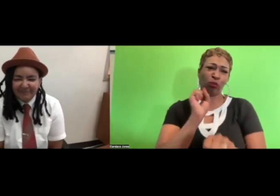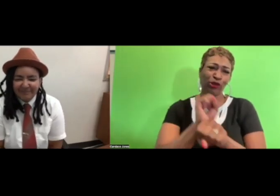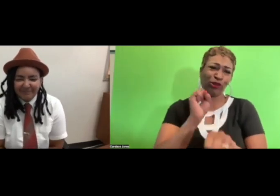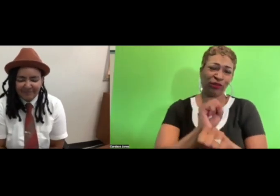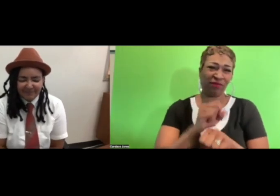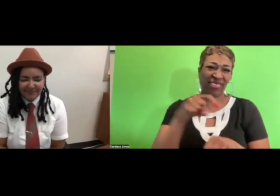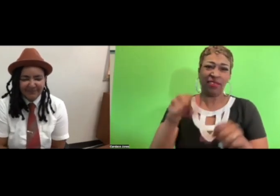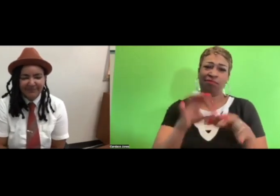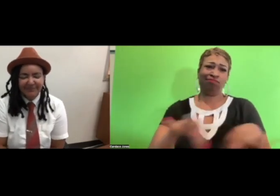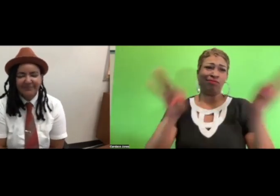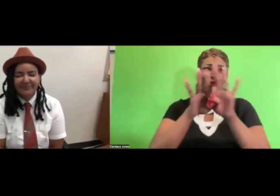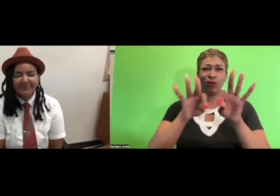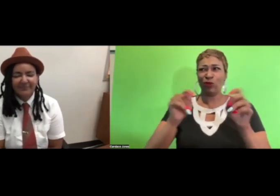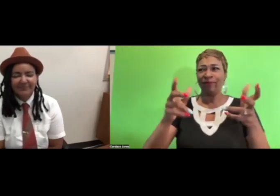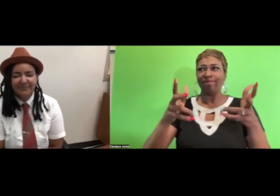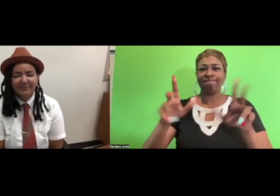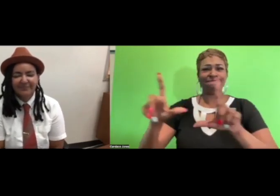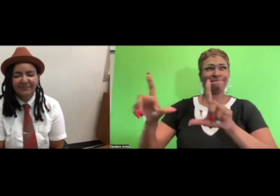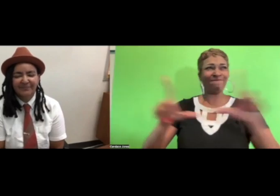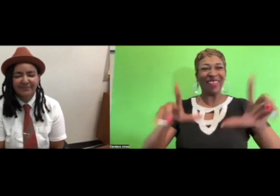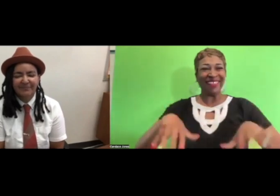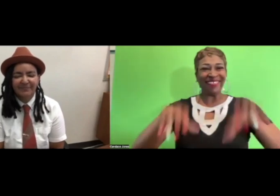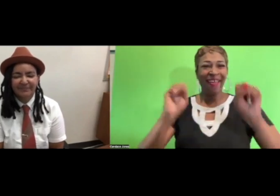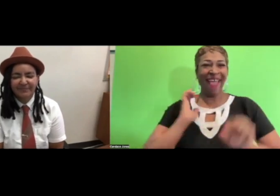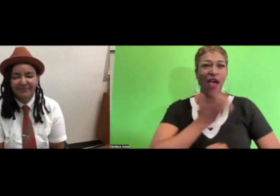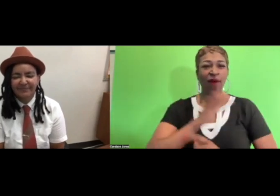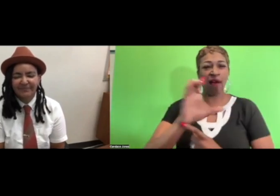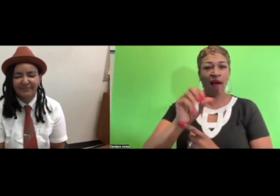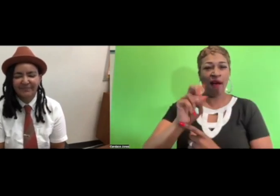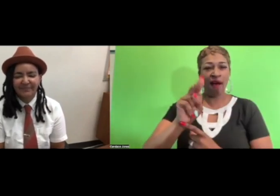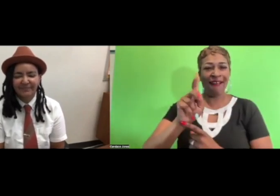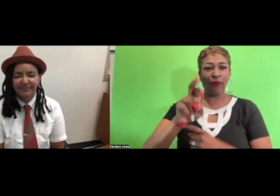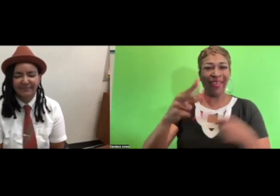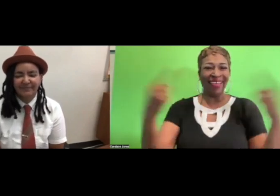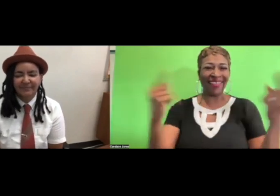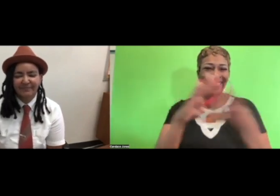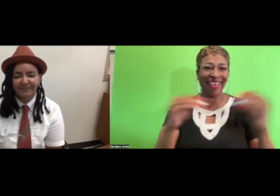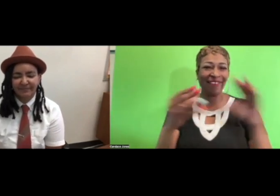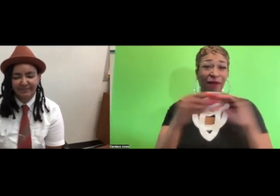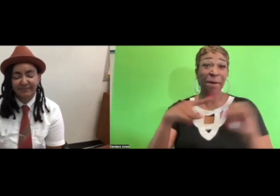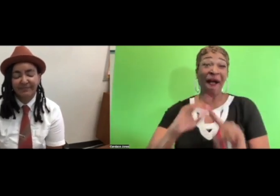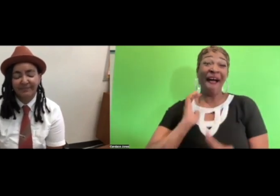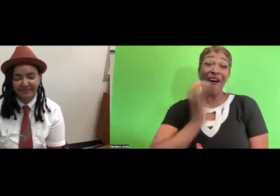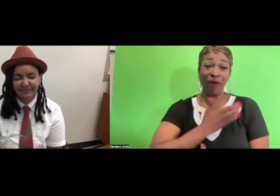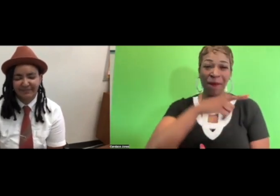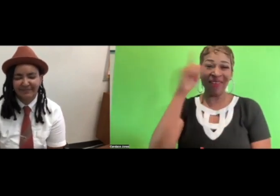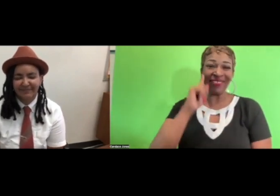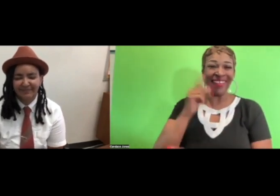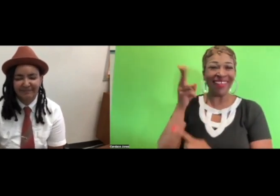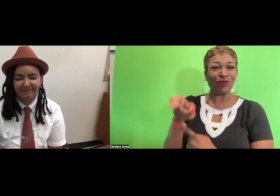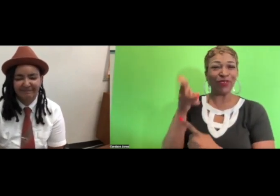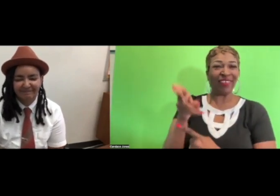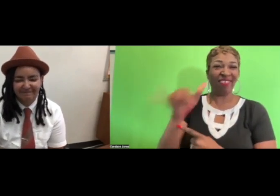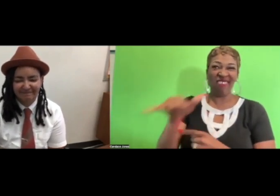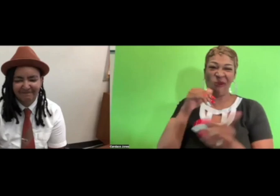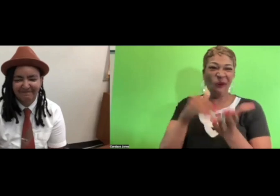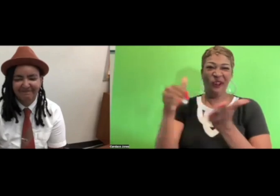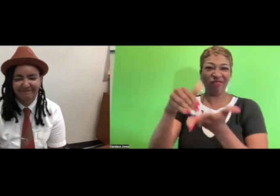much. We definitely honor you for your work and thank you for setting the stage as we talk about this lens that we're looking at